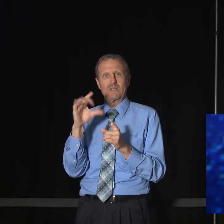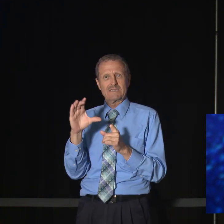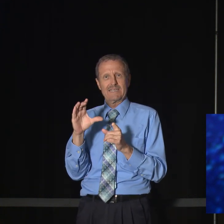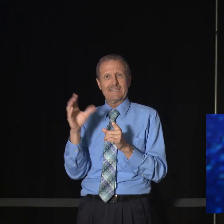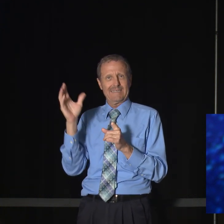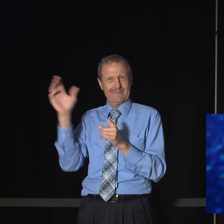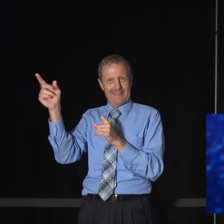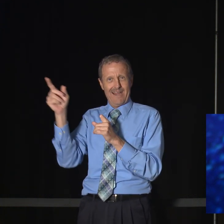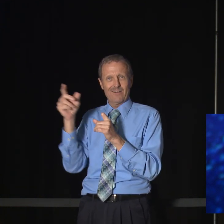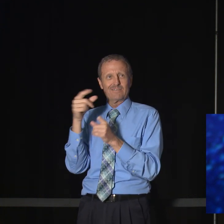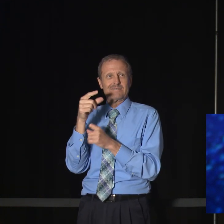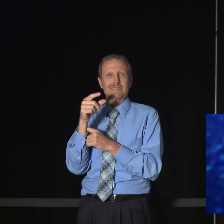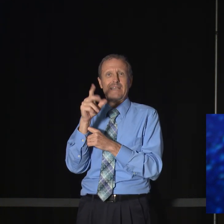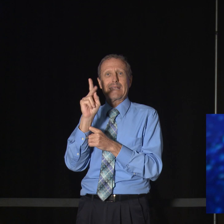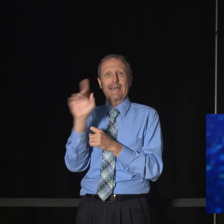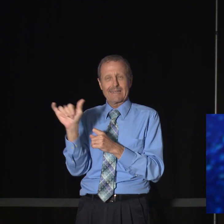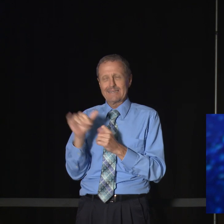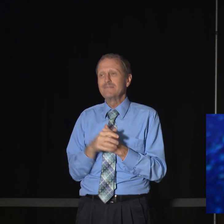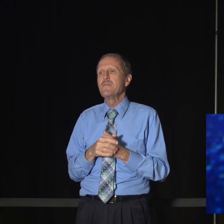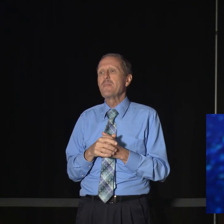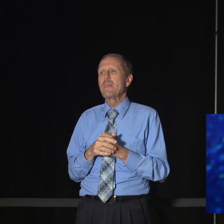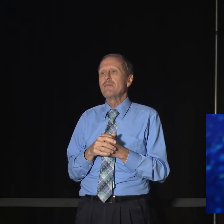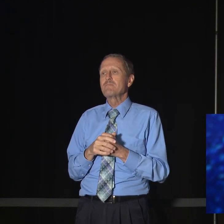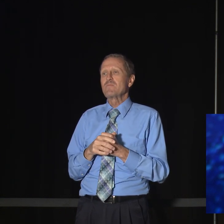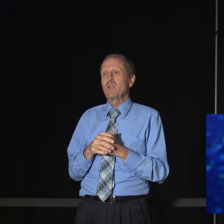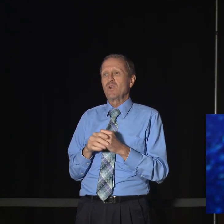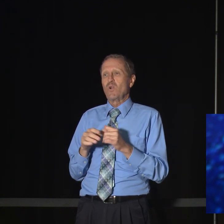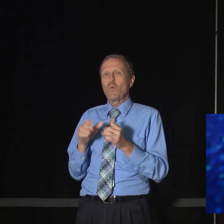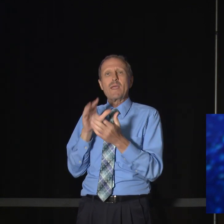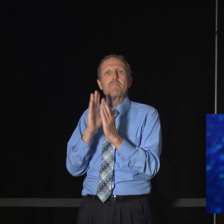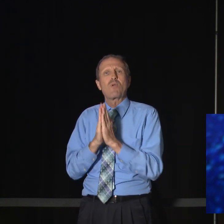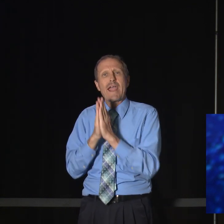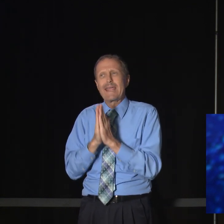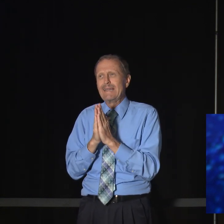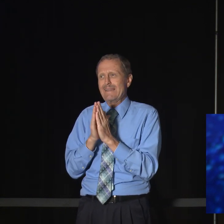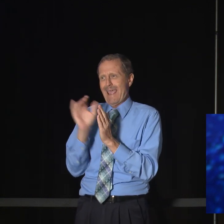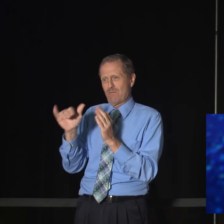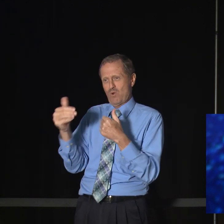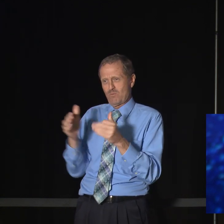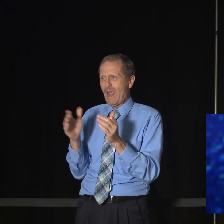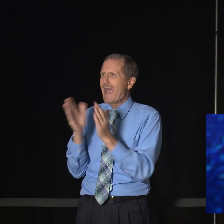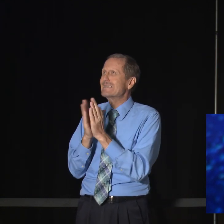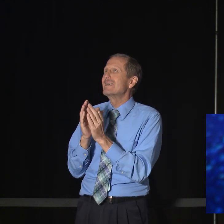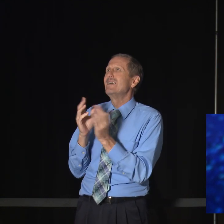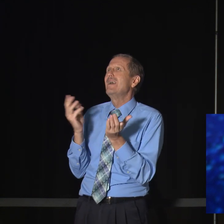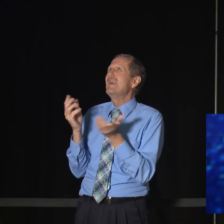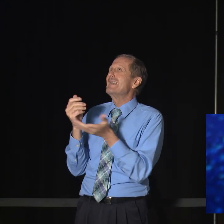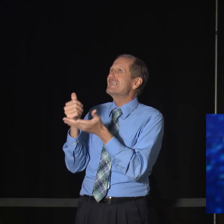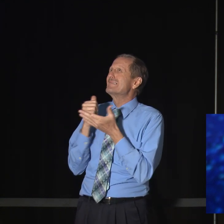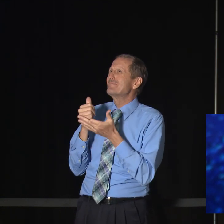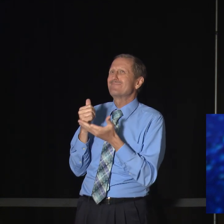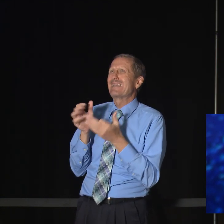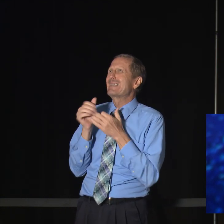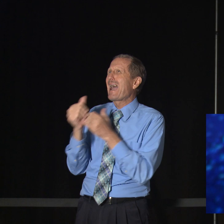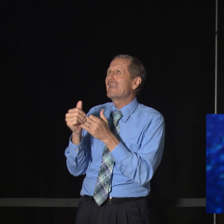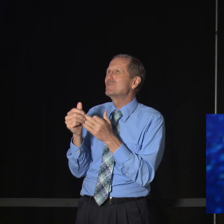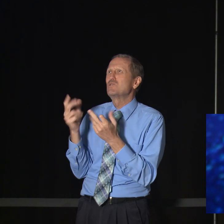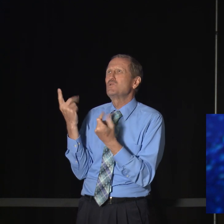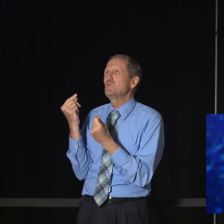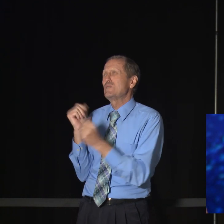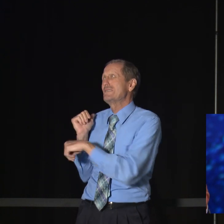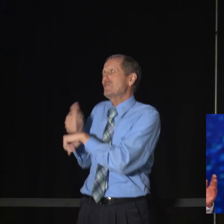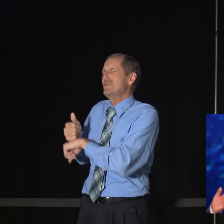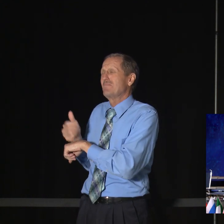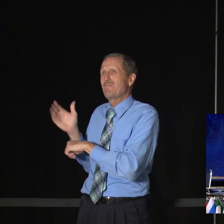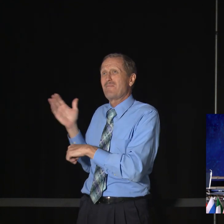Louisville, Kentucky, and we just pray in that room and ask for the guidance of God to start our GYC in Guatemala. Amen.